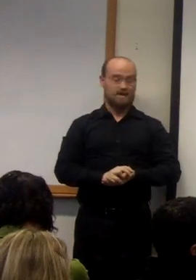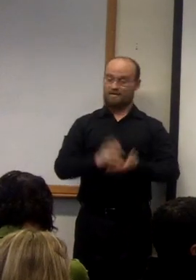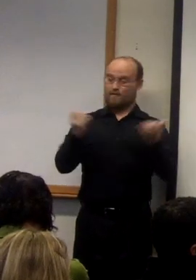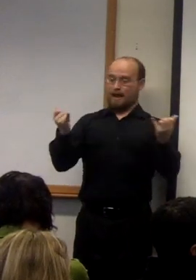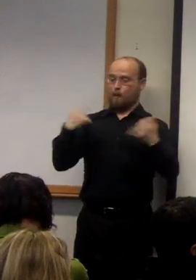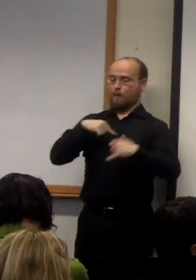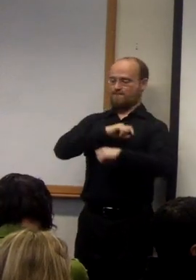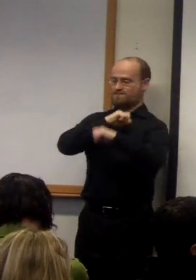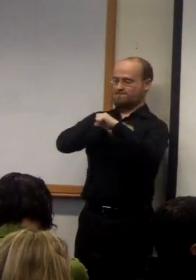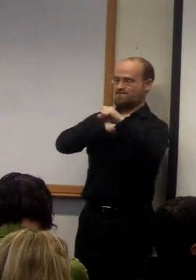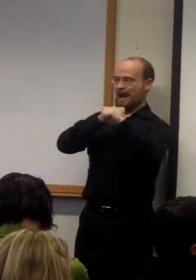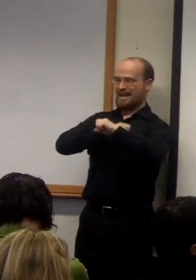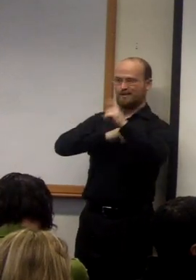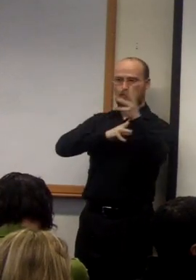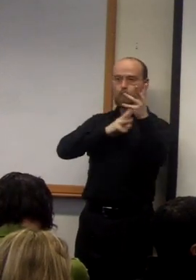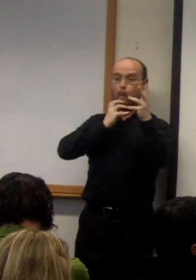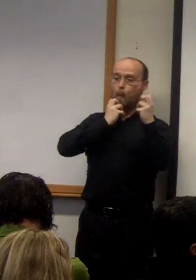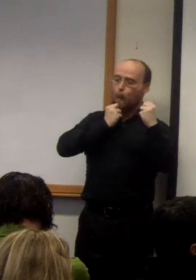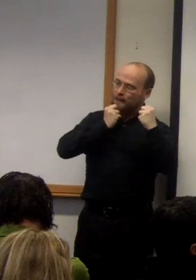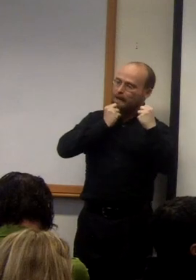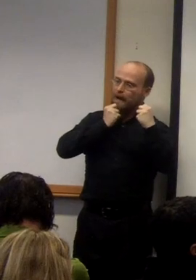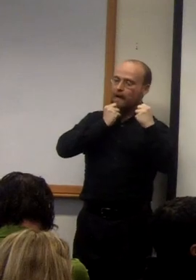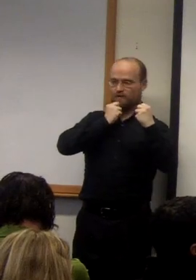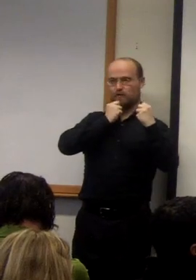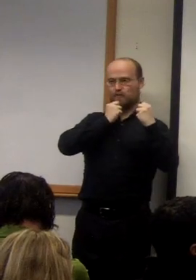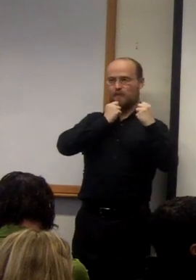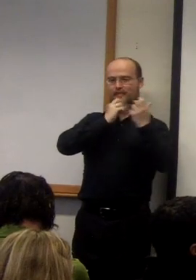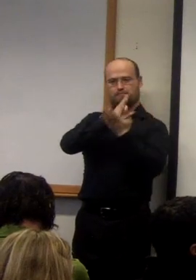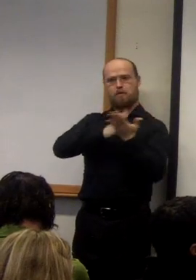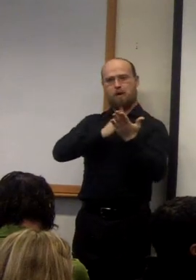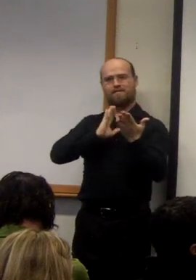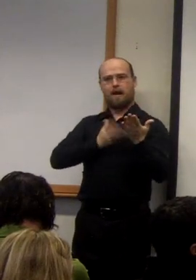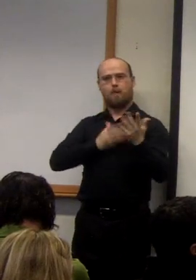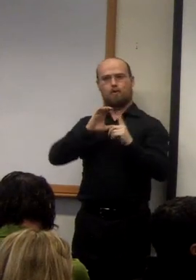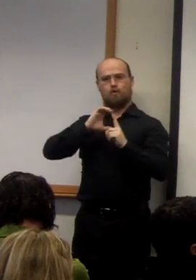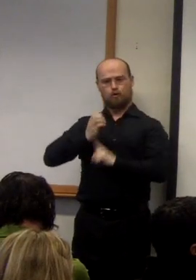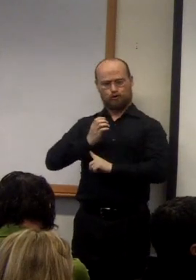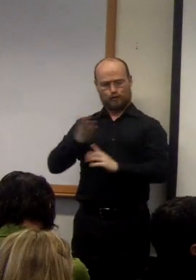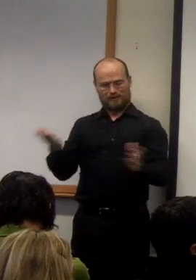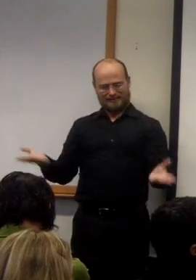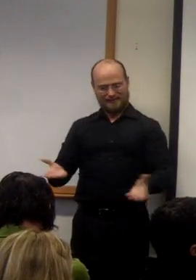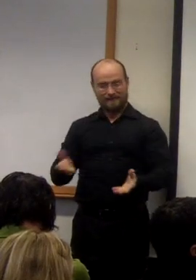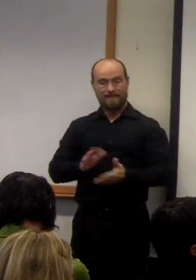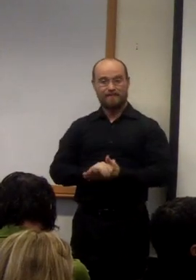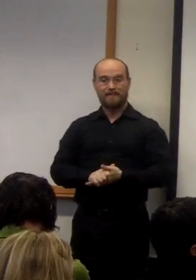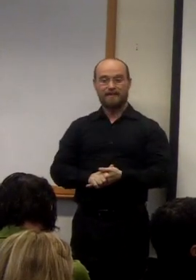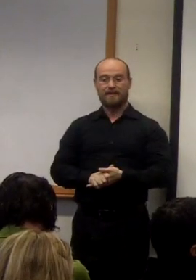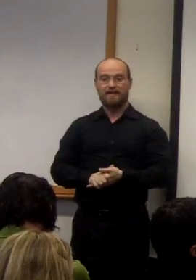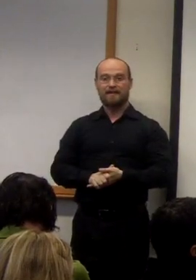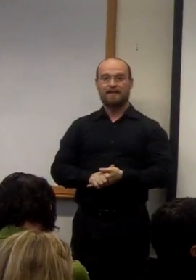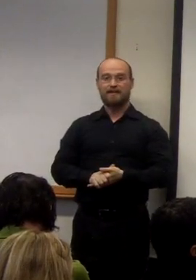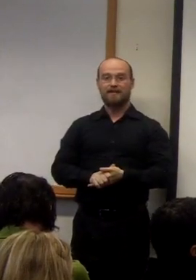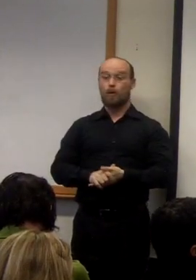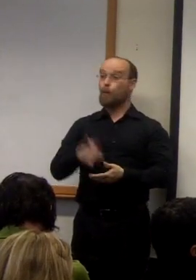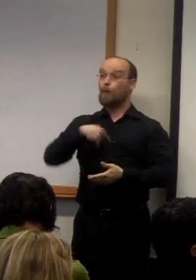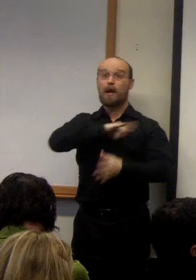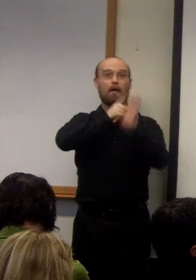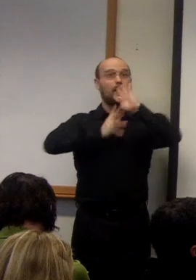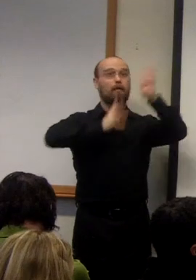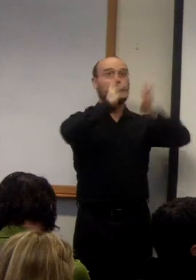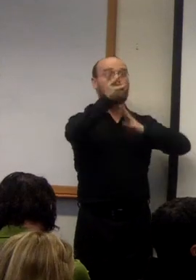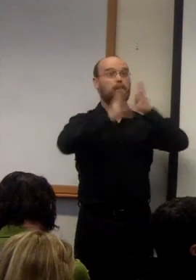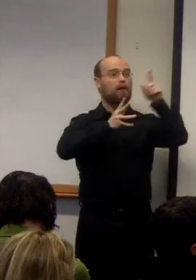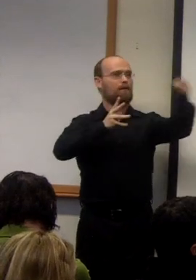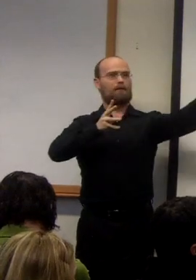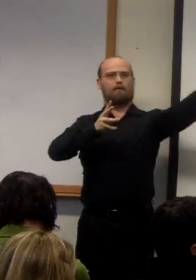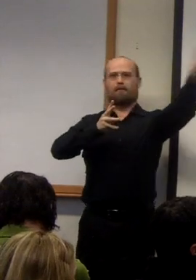on to this bit of our heritage and our culture. And our voices were largely ignored by the people